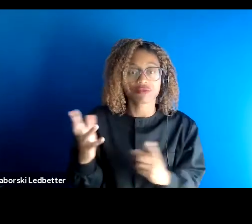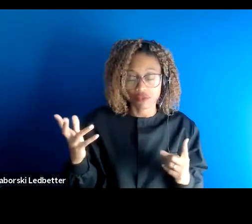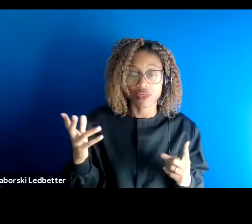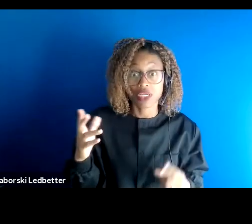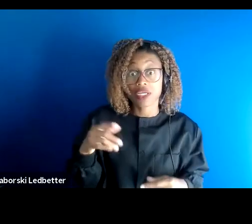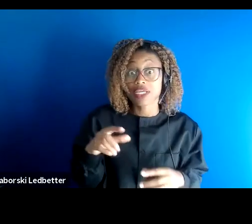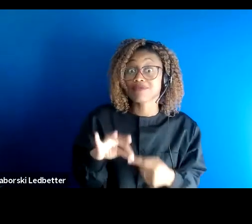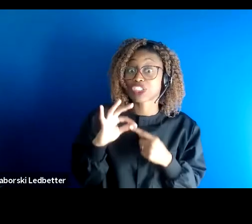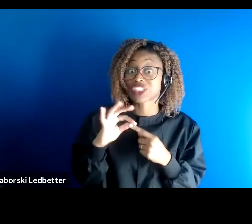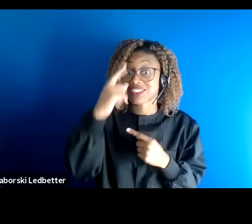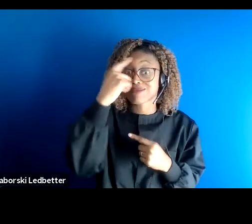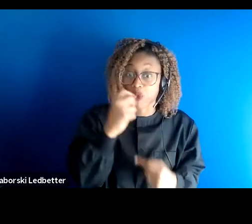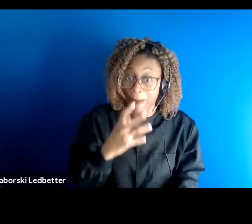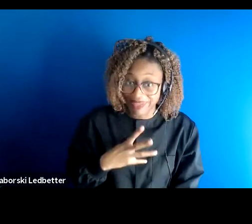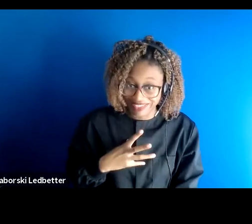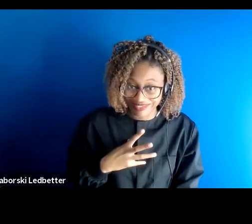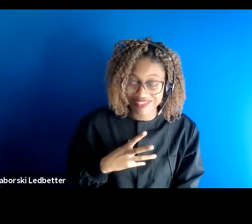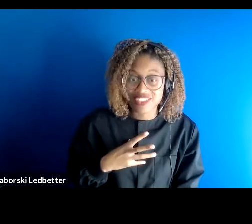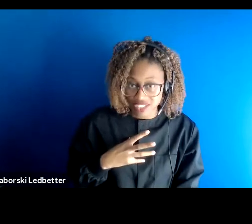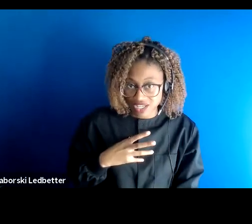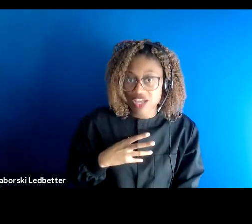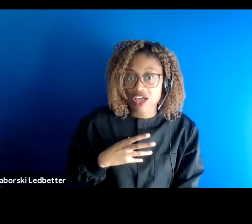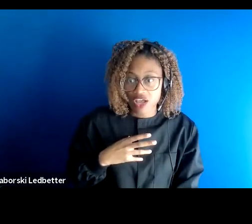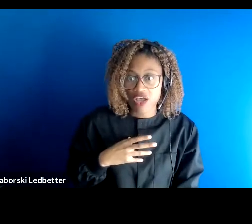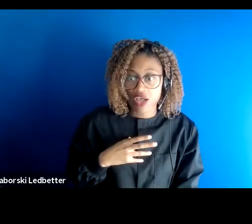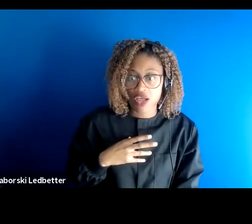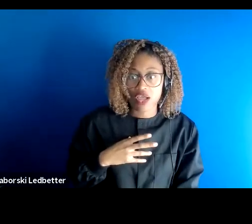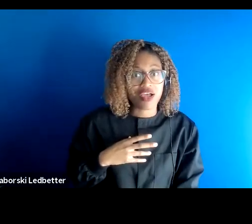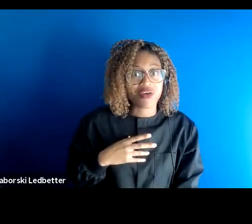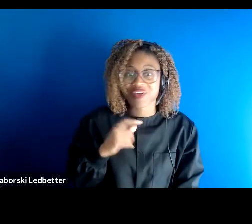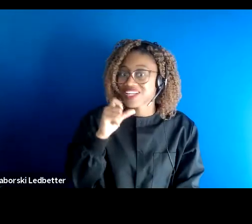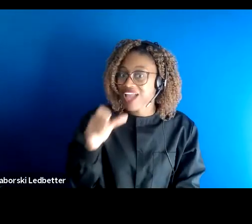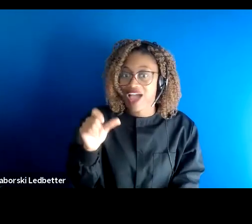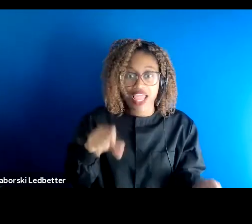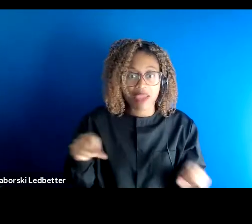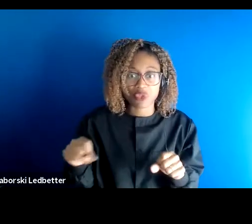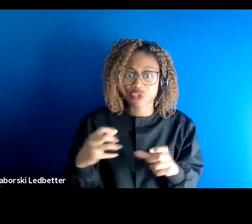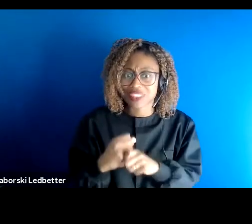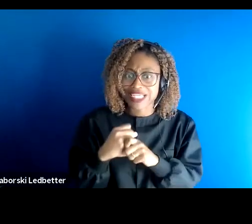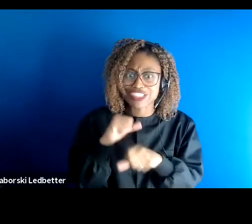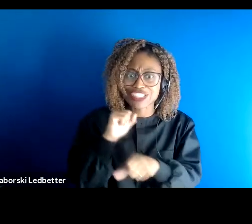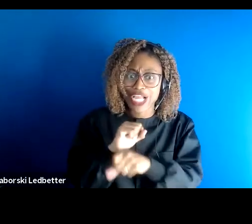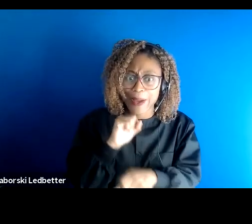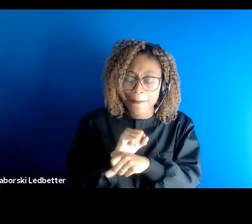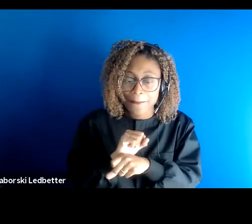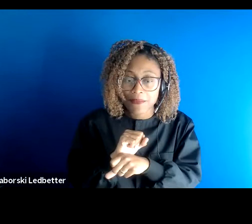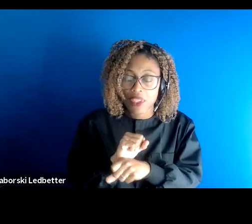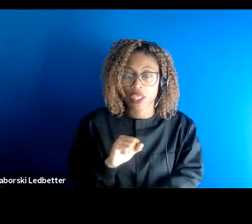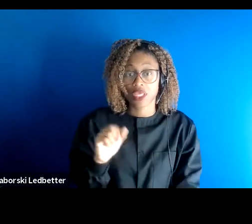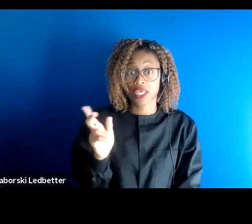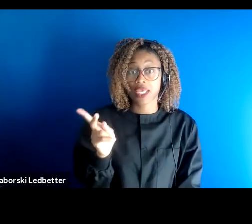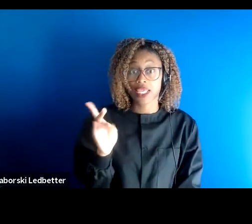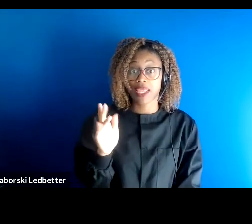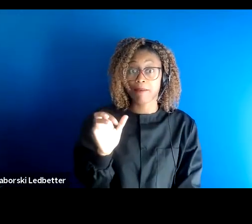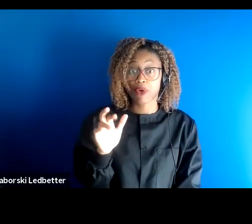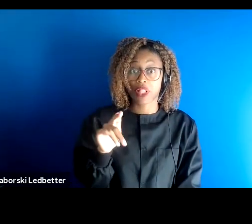women, um, were saying that they weren't able to get jobs. So when Kimberly Crenshaw